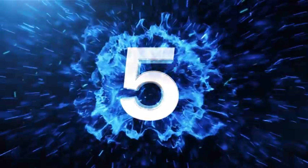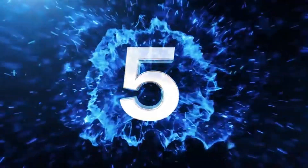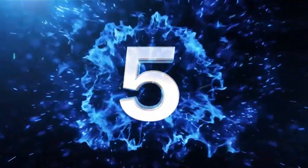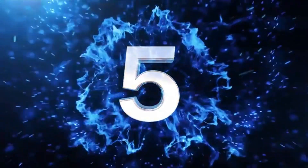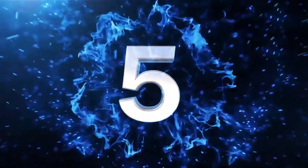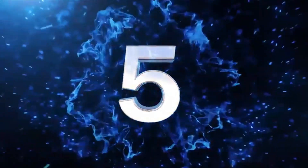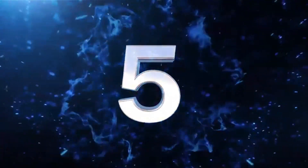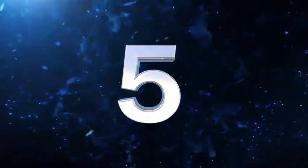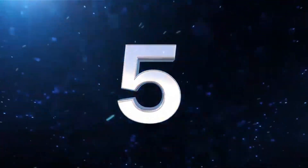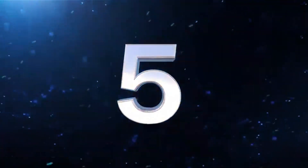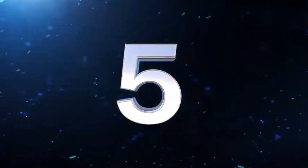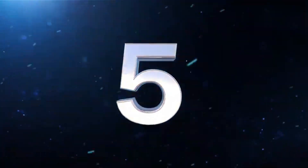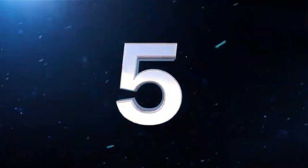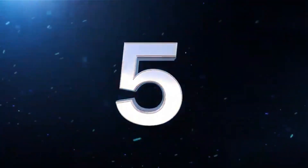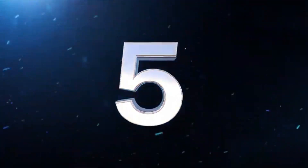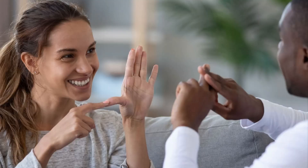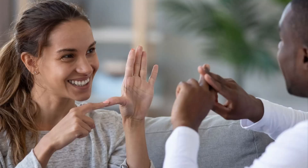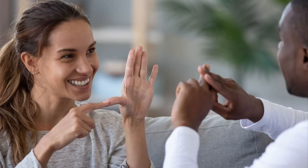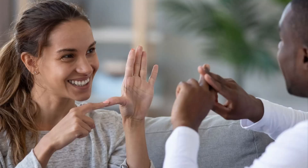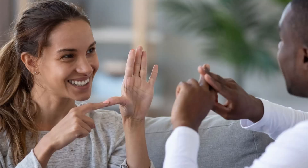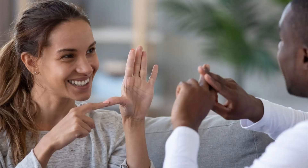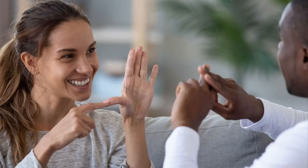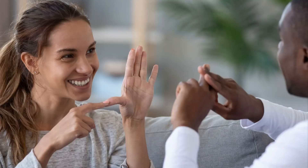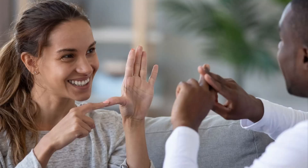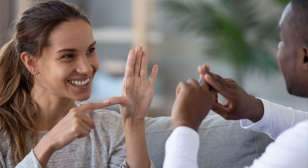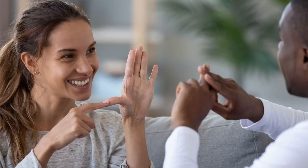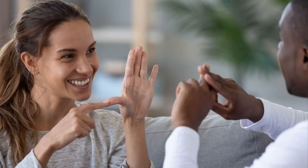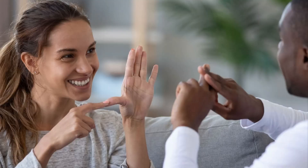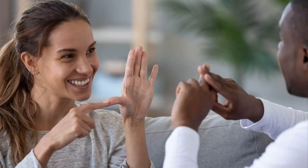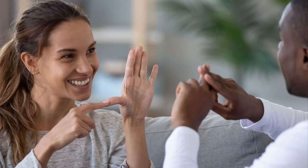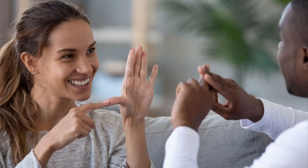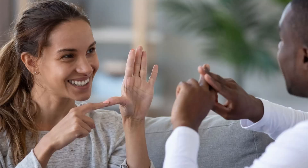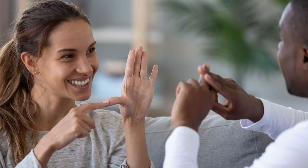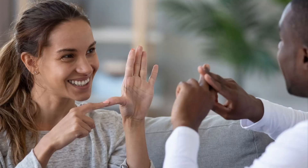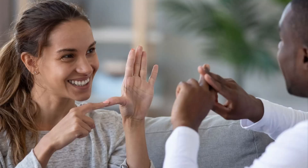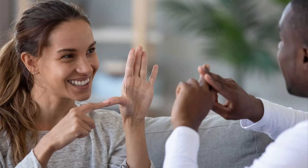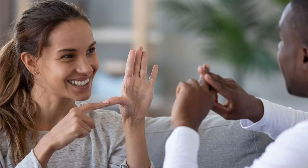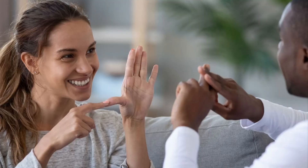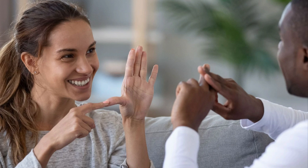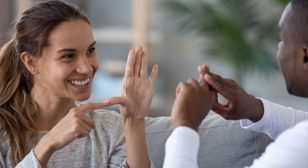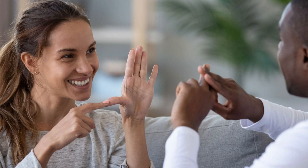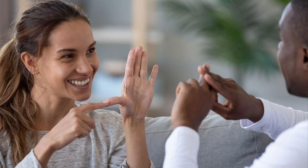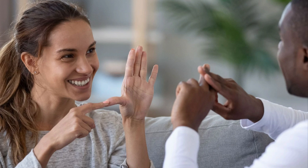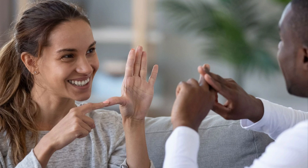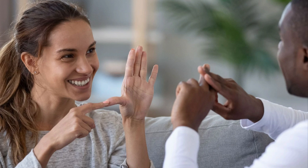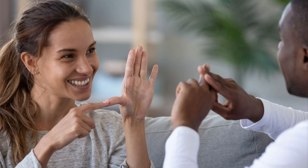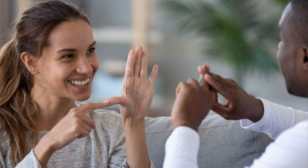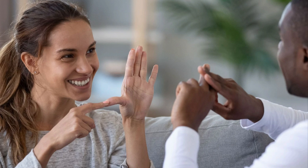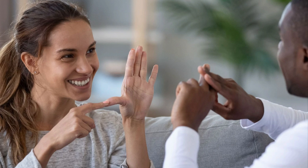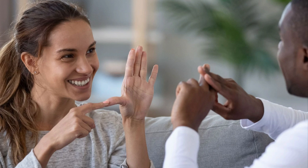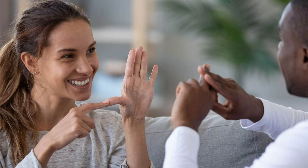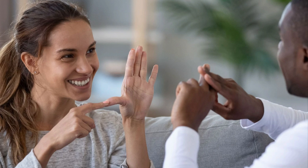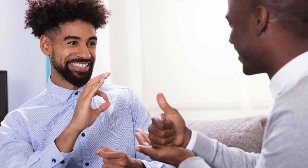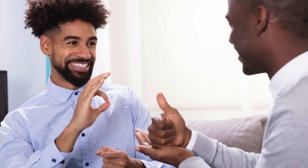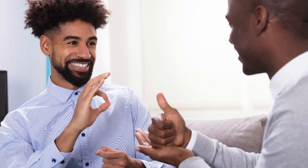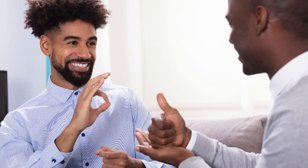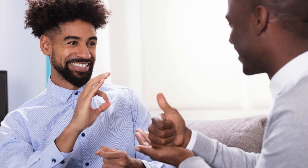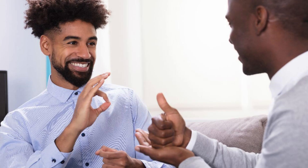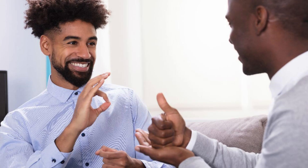thing number 5, celebrities that use ASL. American Sign Language isn't just for the deaf community. Many celebrities have learned